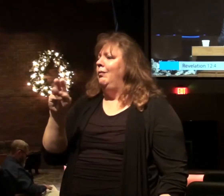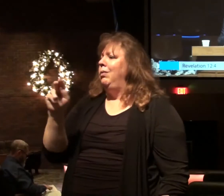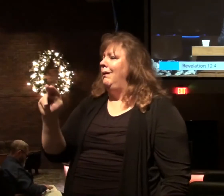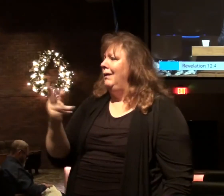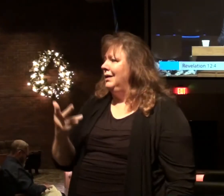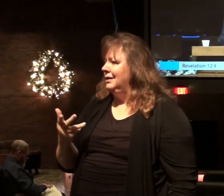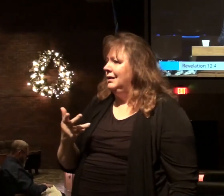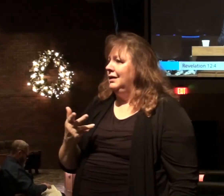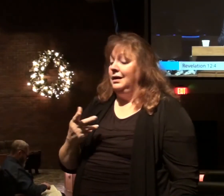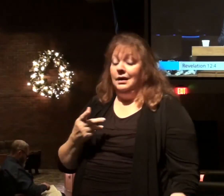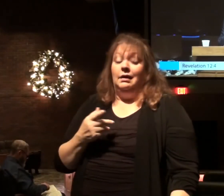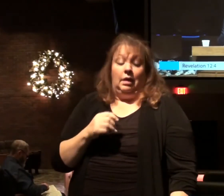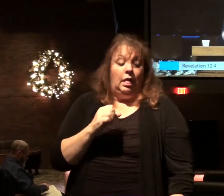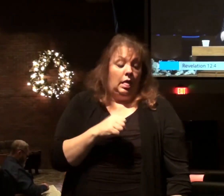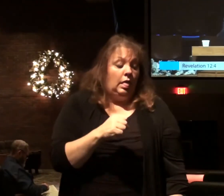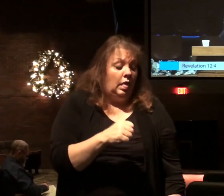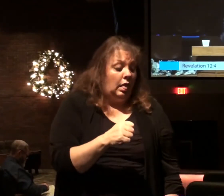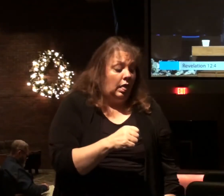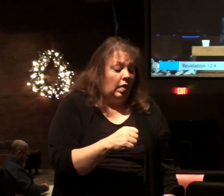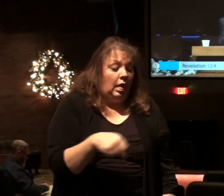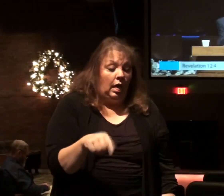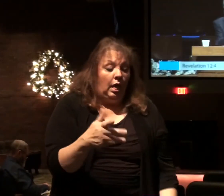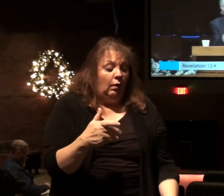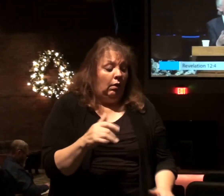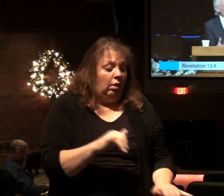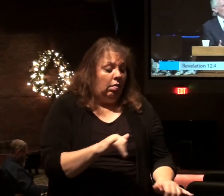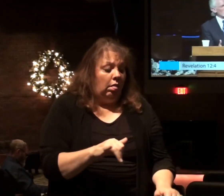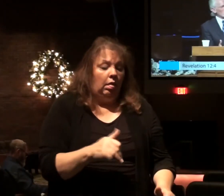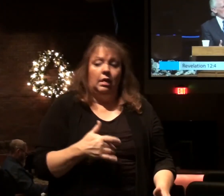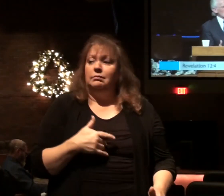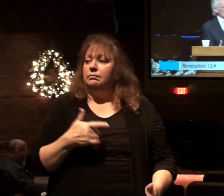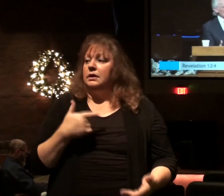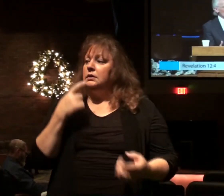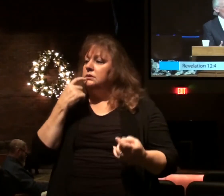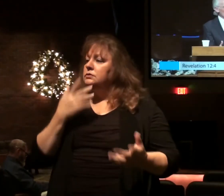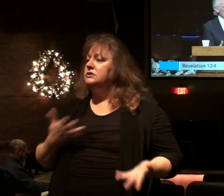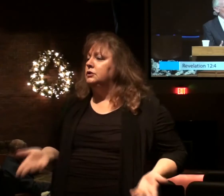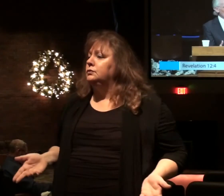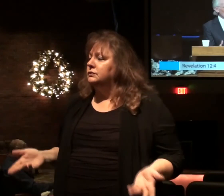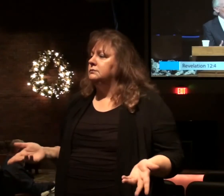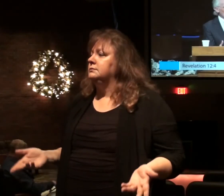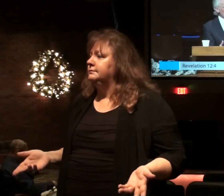They always do what he wants, and that's what they desire, because they're both fallen creatures.